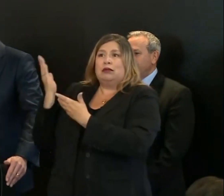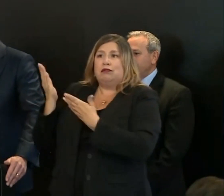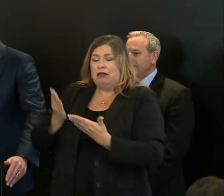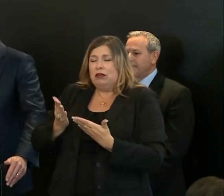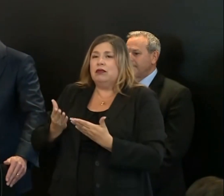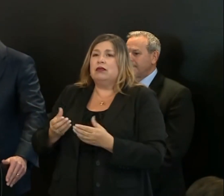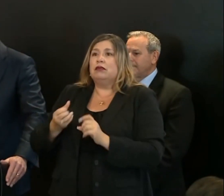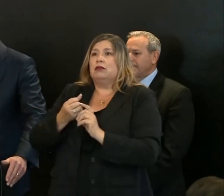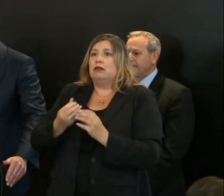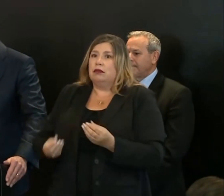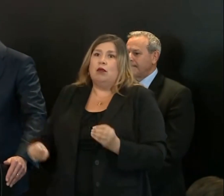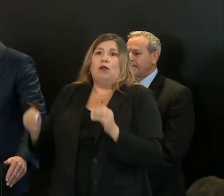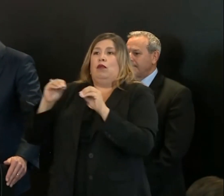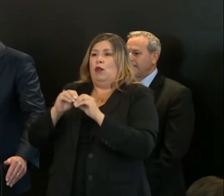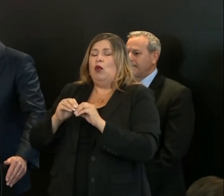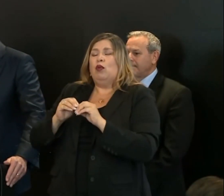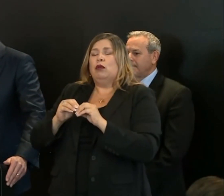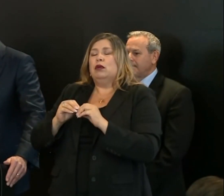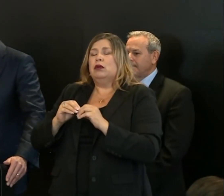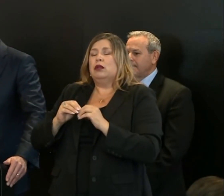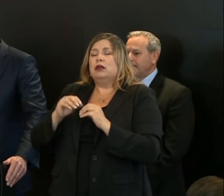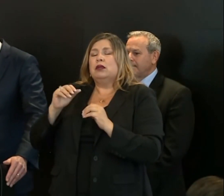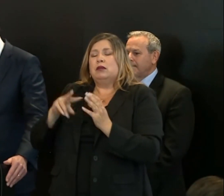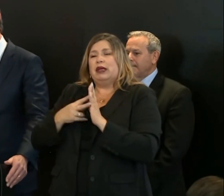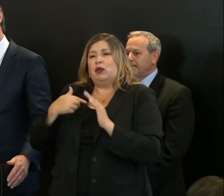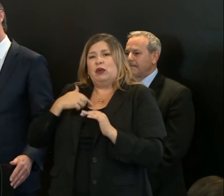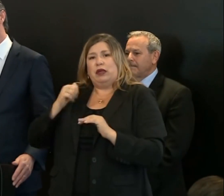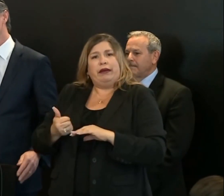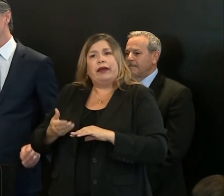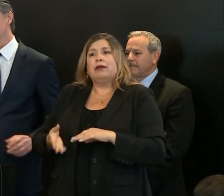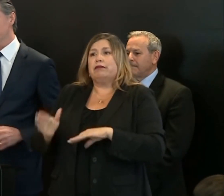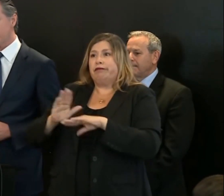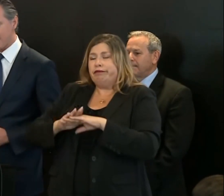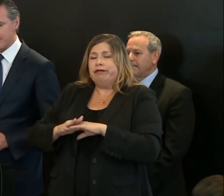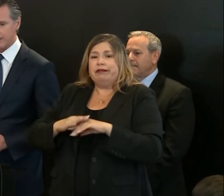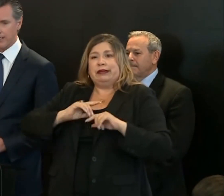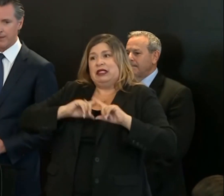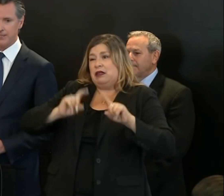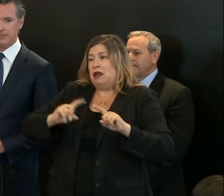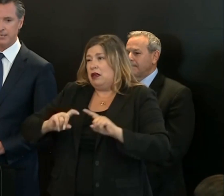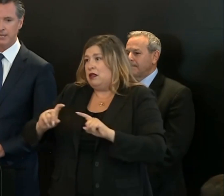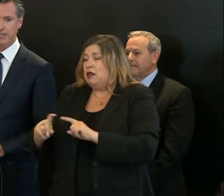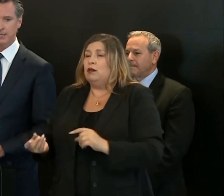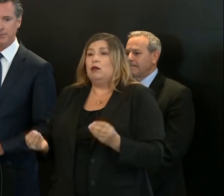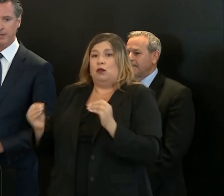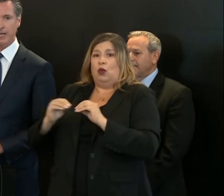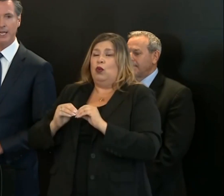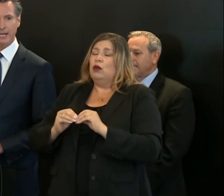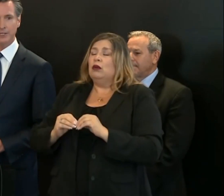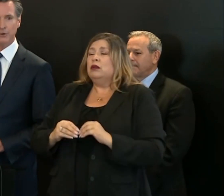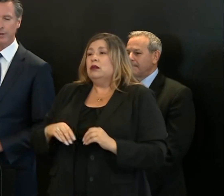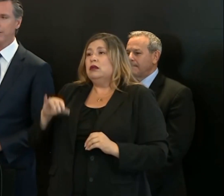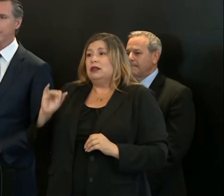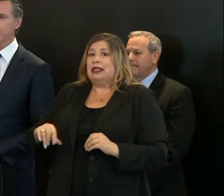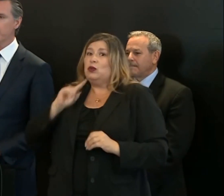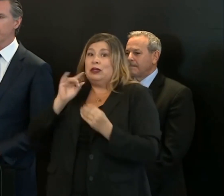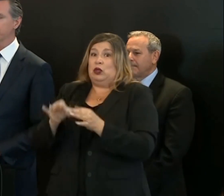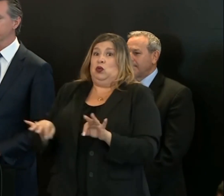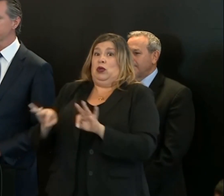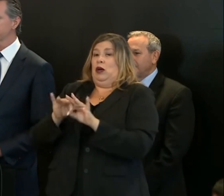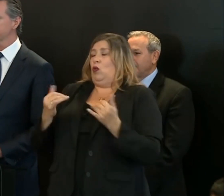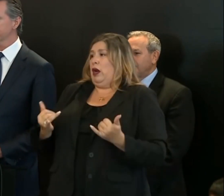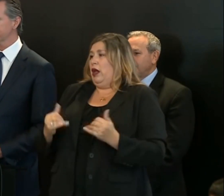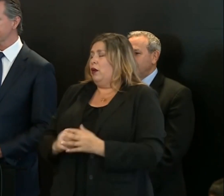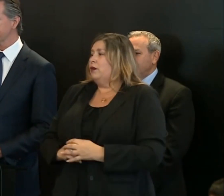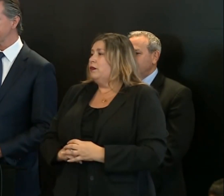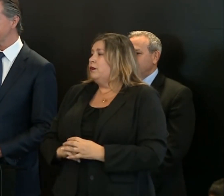to significantly, exponentially increase the capacity to test. And this is something that, again, is critical at this moment.